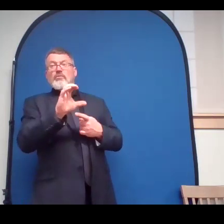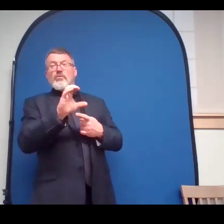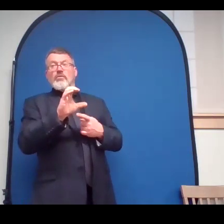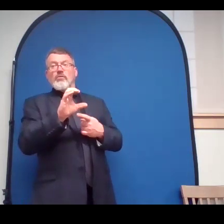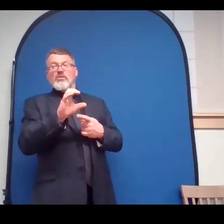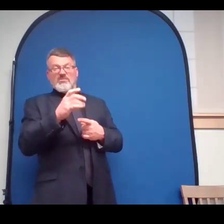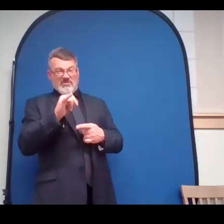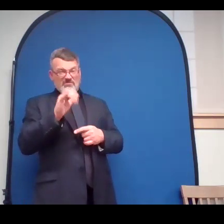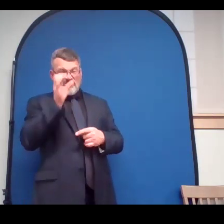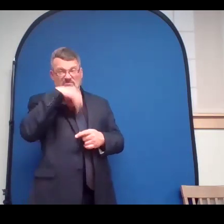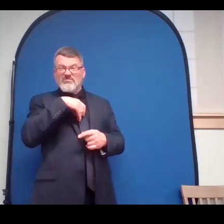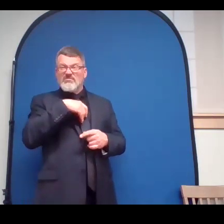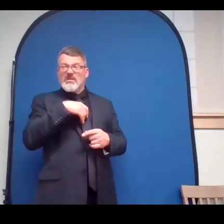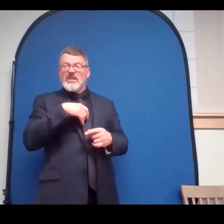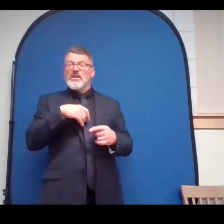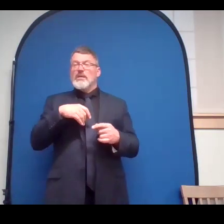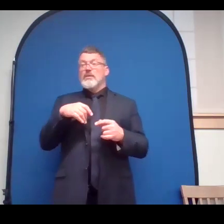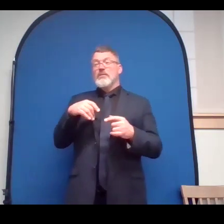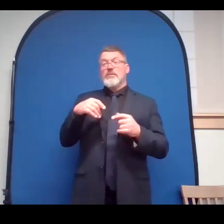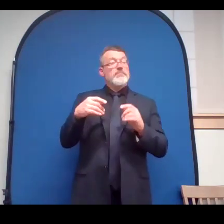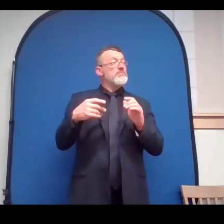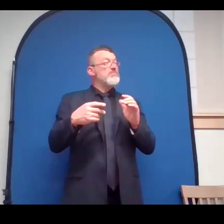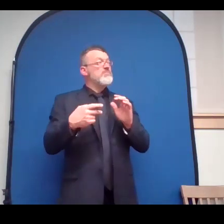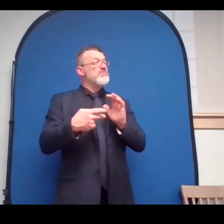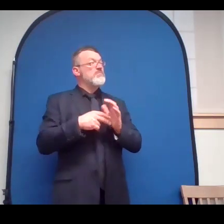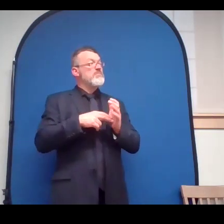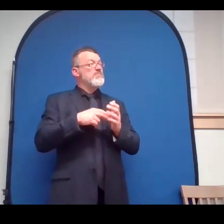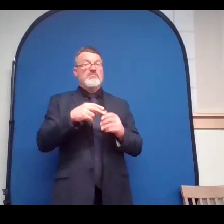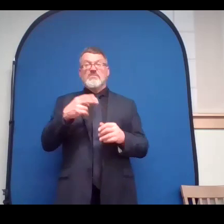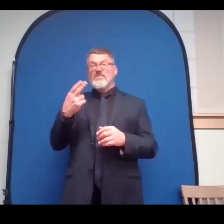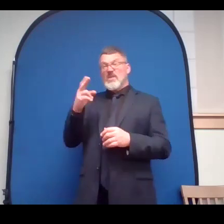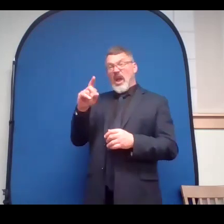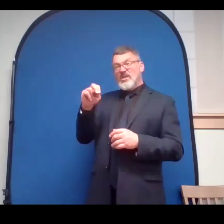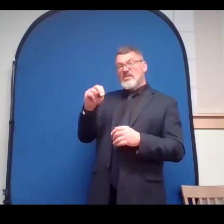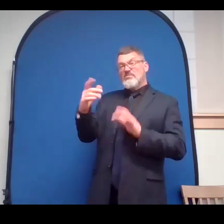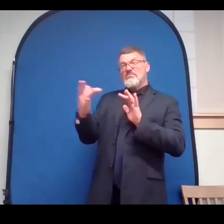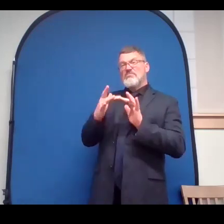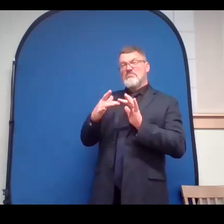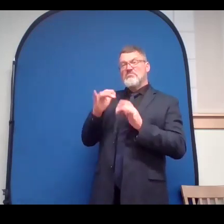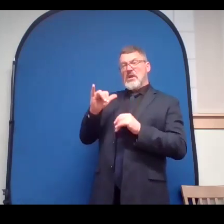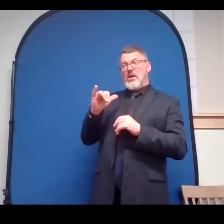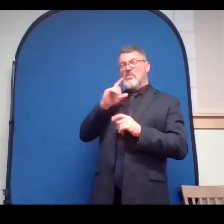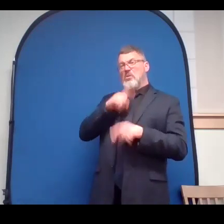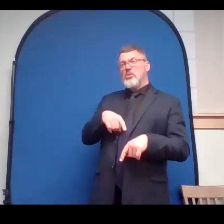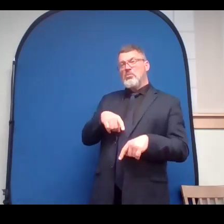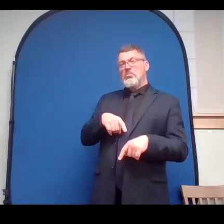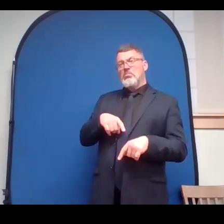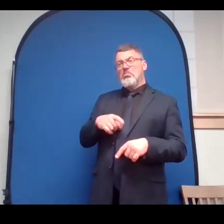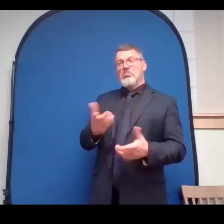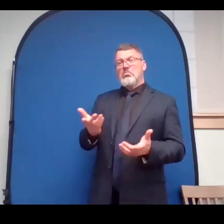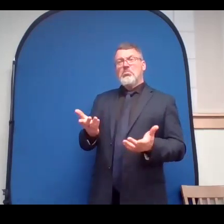Sergeant Hodgson calling me in regards to what he ended up reporting. Yes. It's not uncommon for sergeants to call